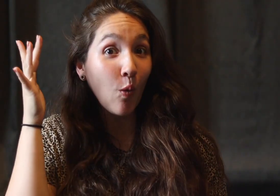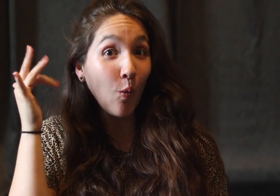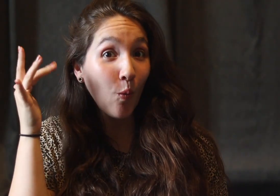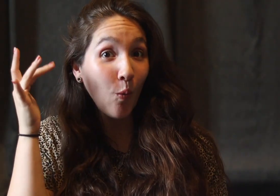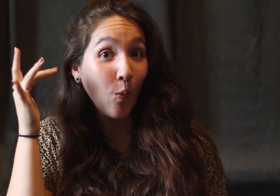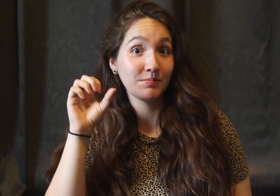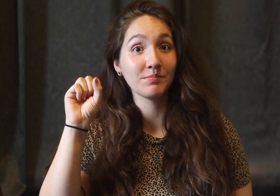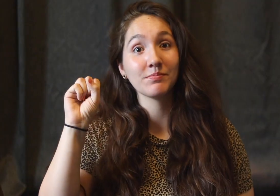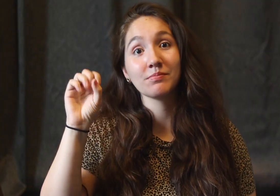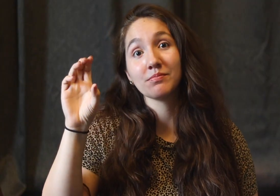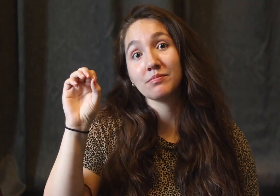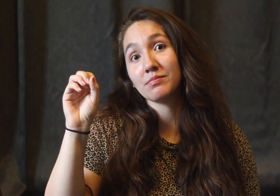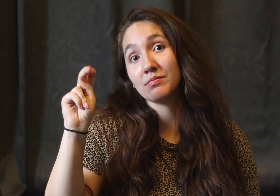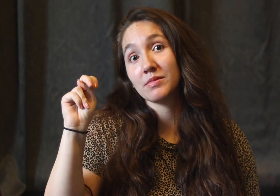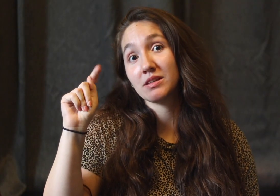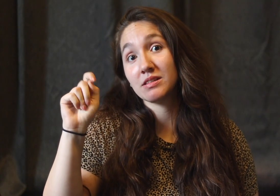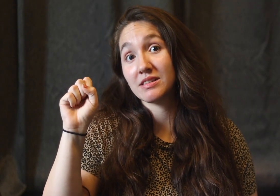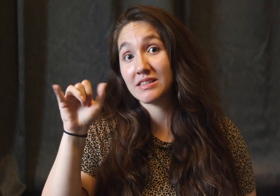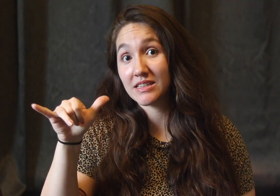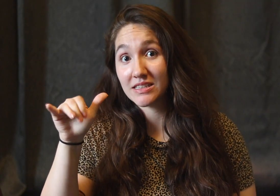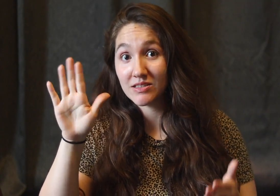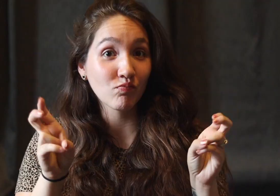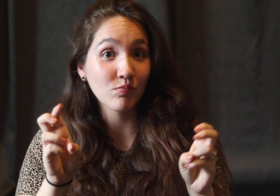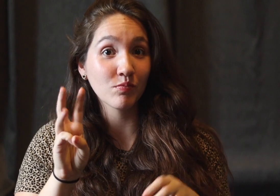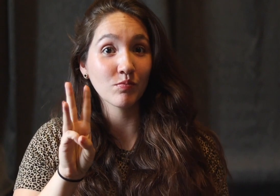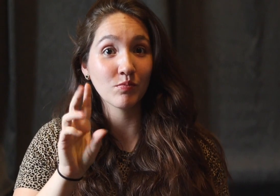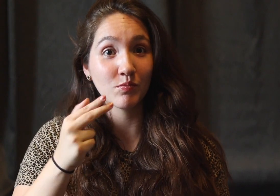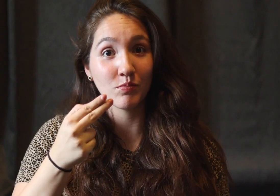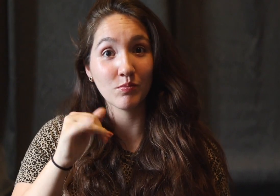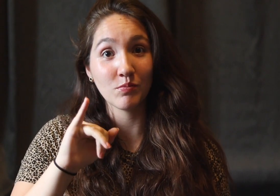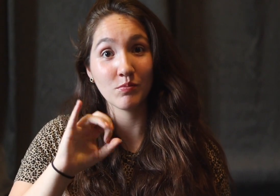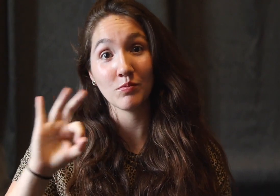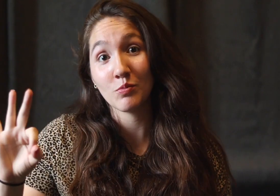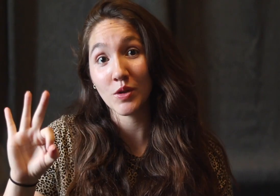I am really excited because my Scentsy Whiff Box arrived today.